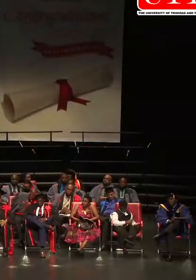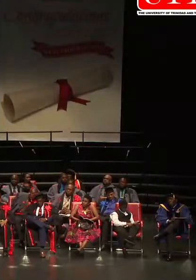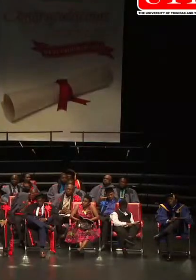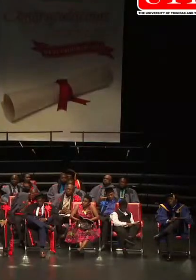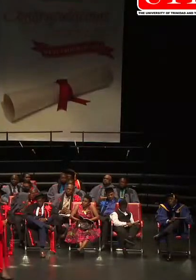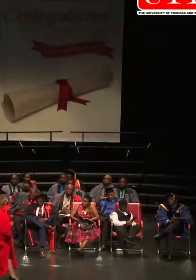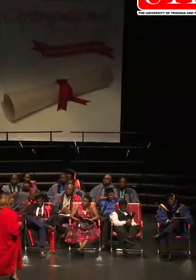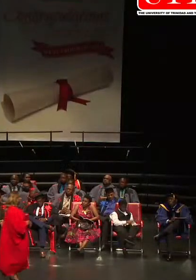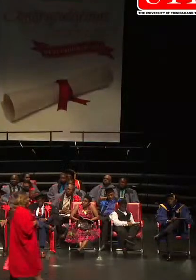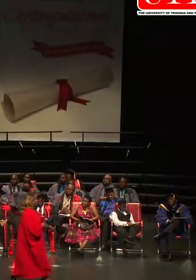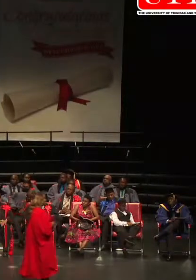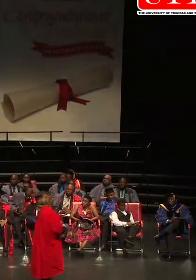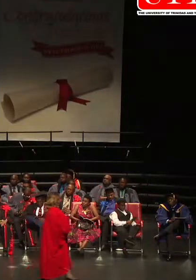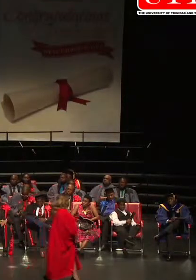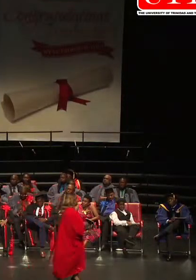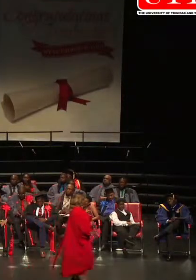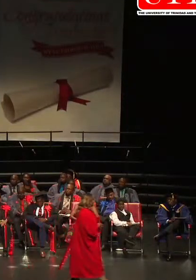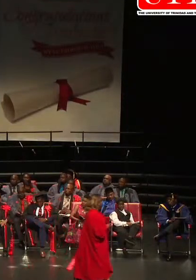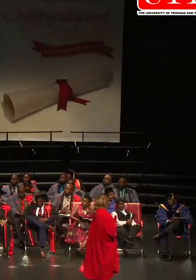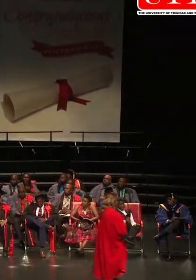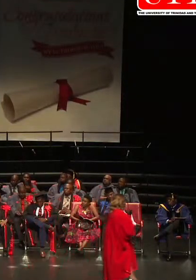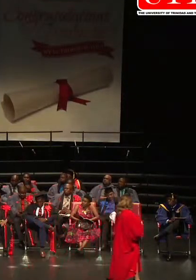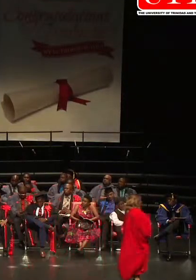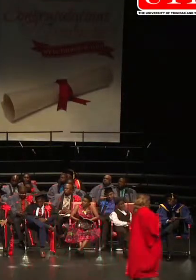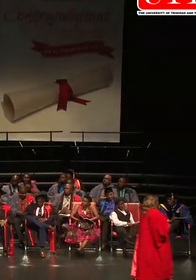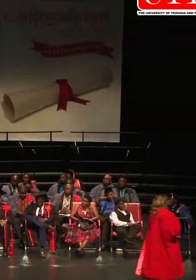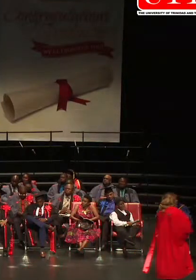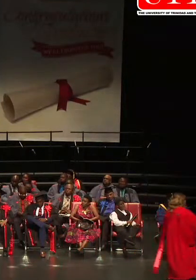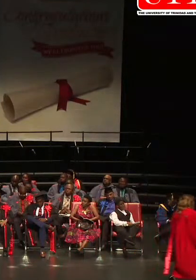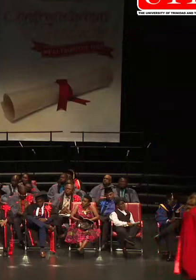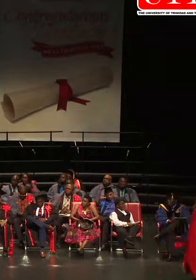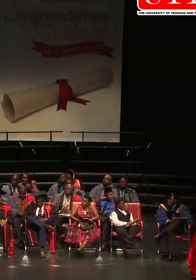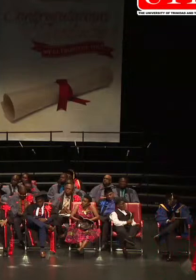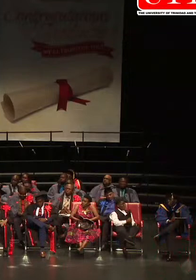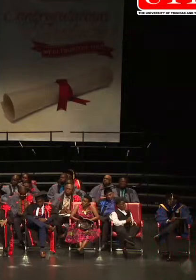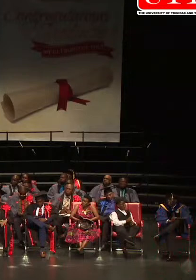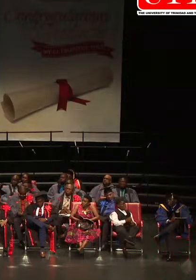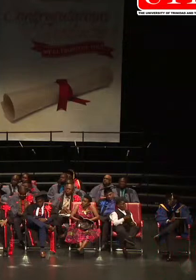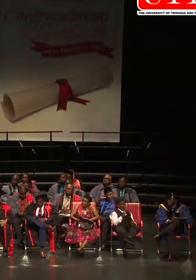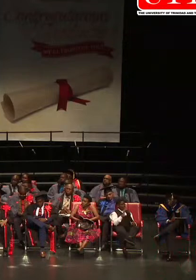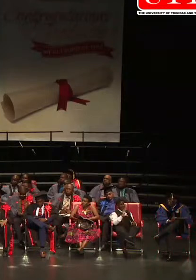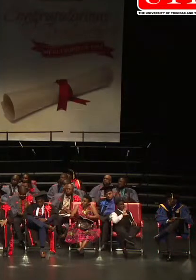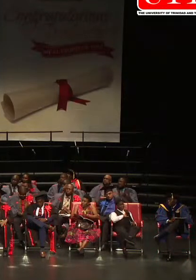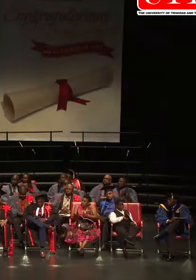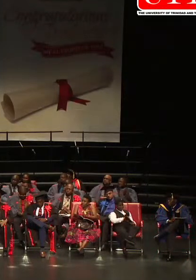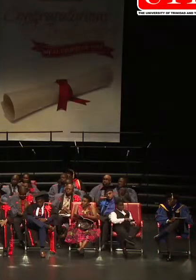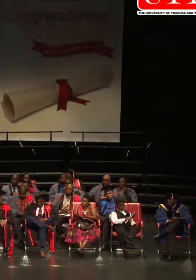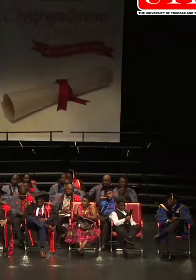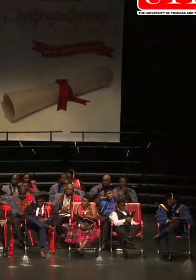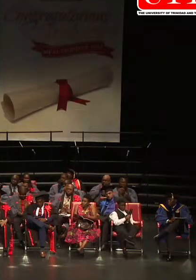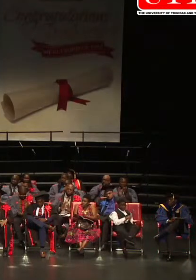Master of Science in Information and Communication Technology, Shanice Abenakujo.